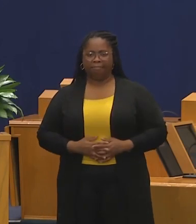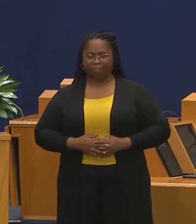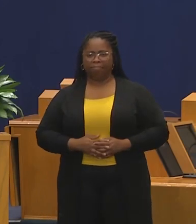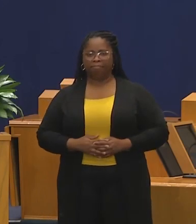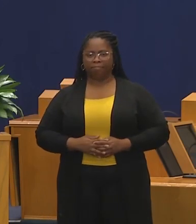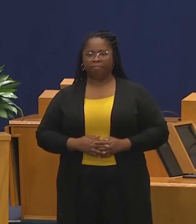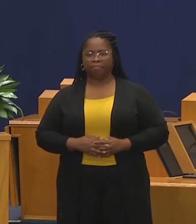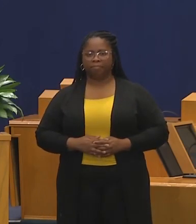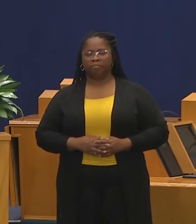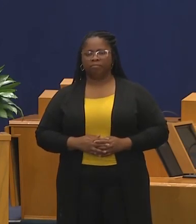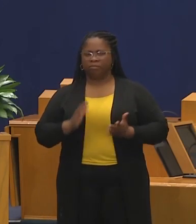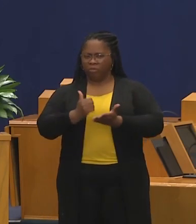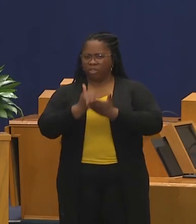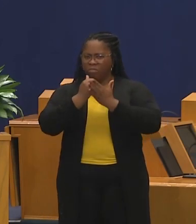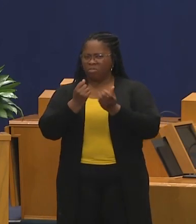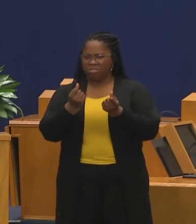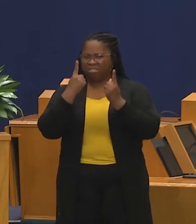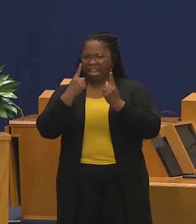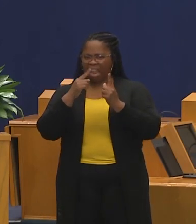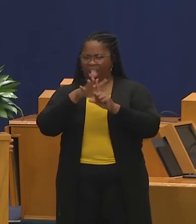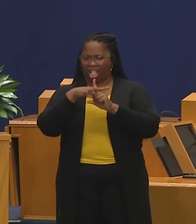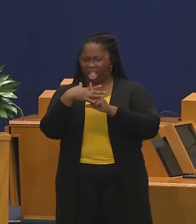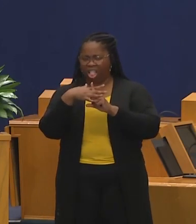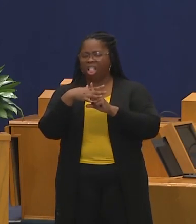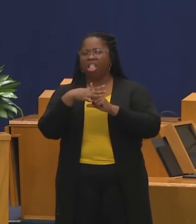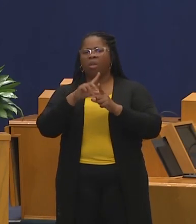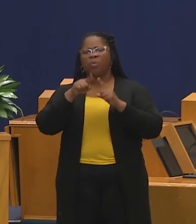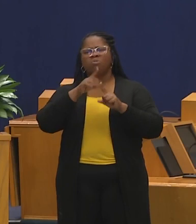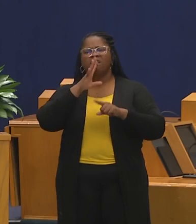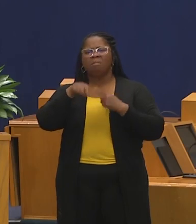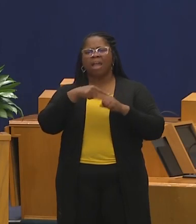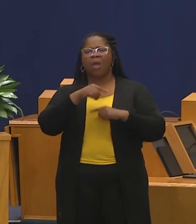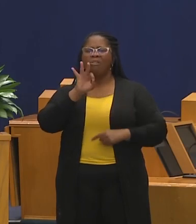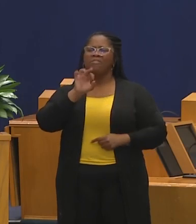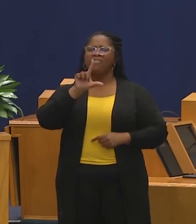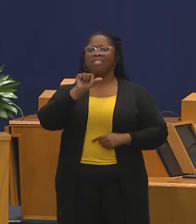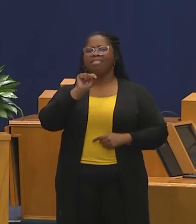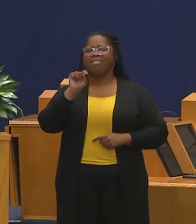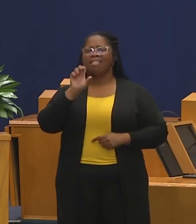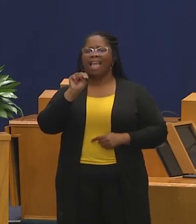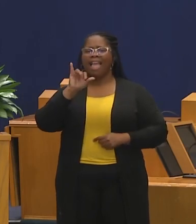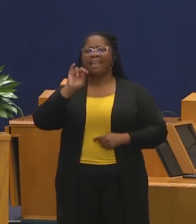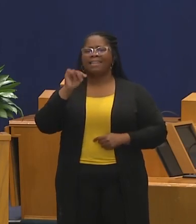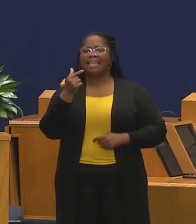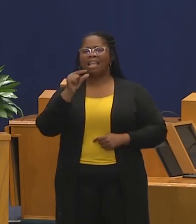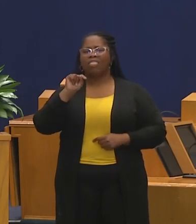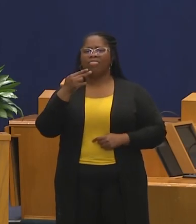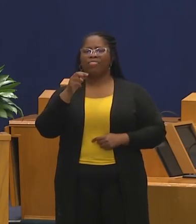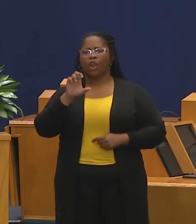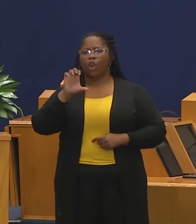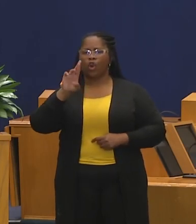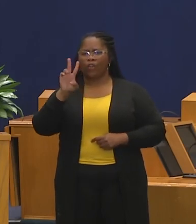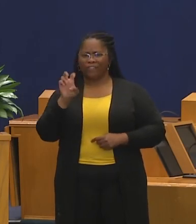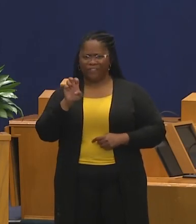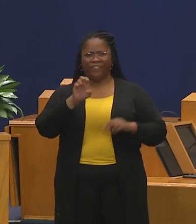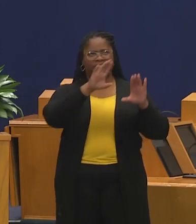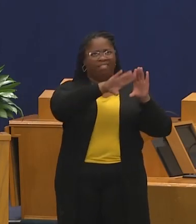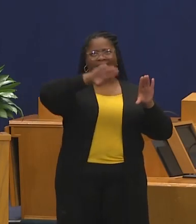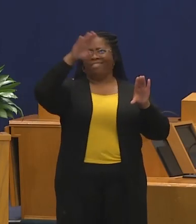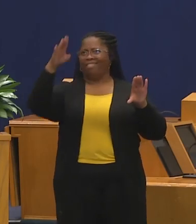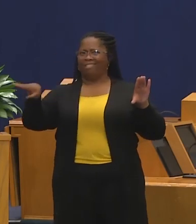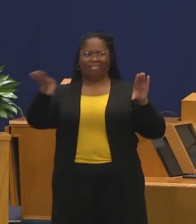To set the stage a little bit on the context, when you hear about flattening the curve in epidemiology circles, and what you've heard me talk a lot